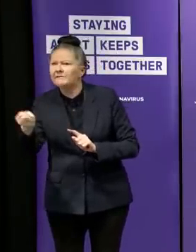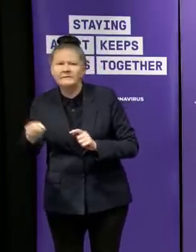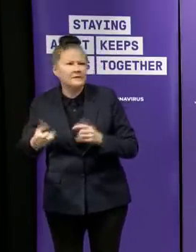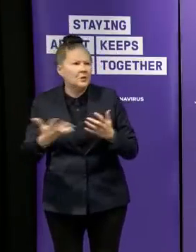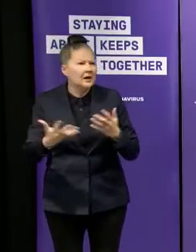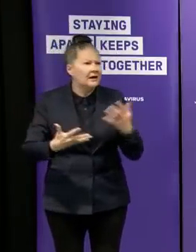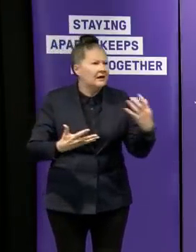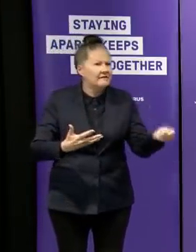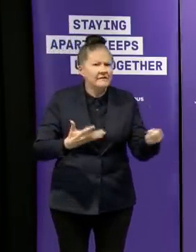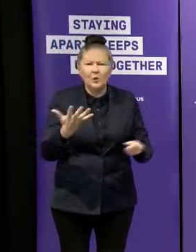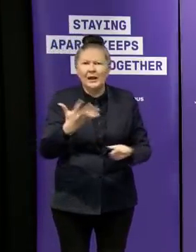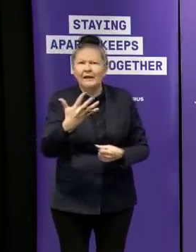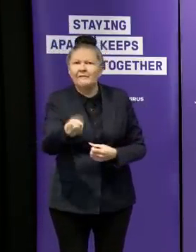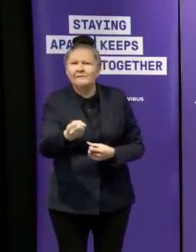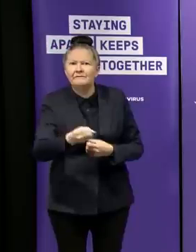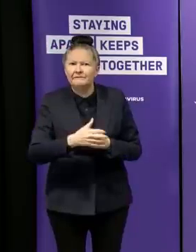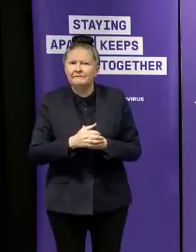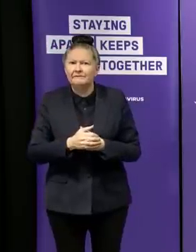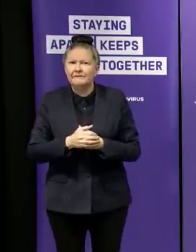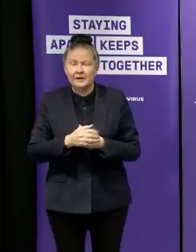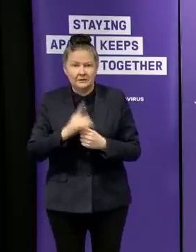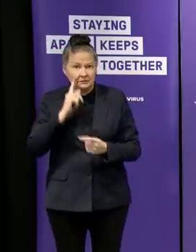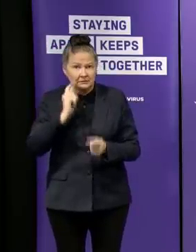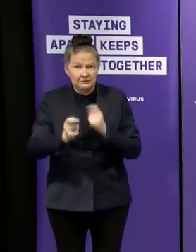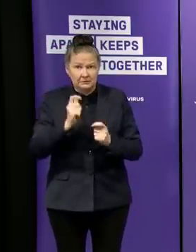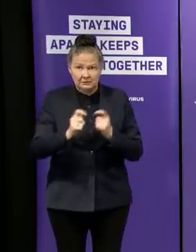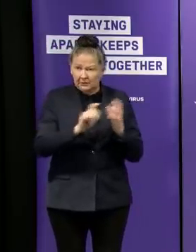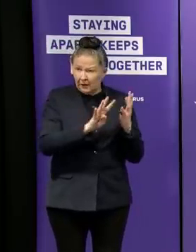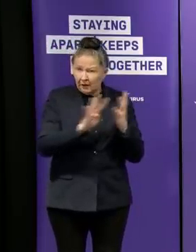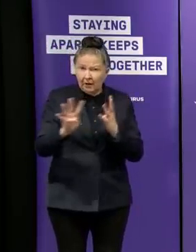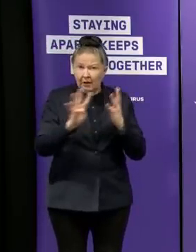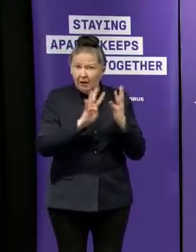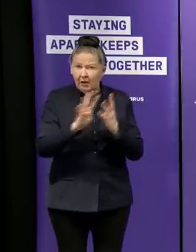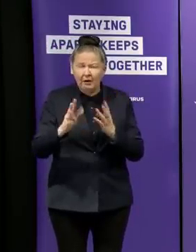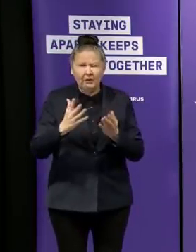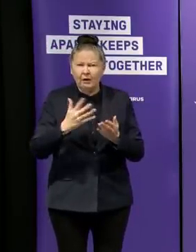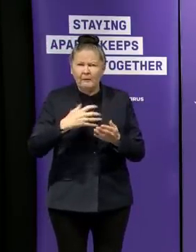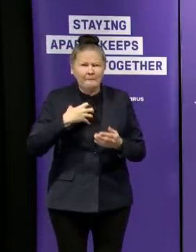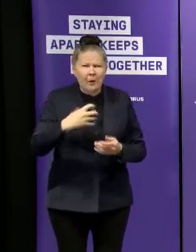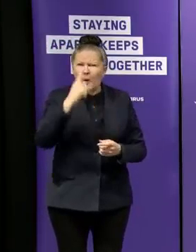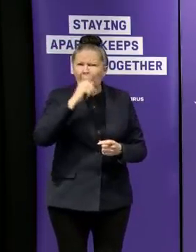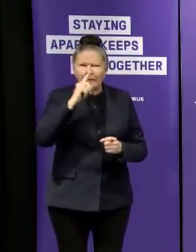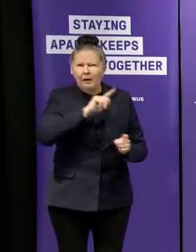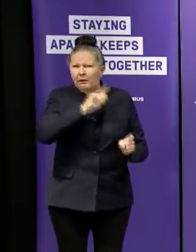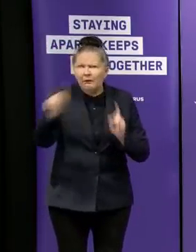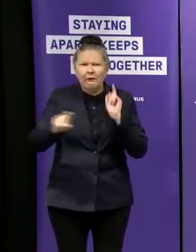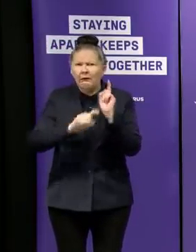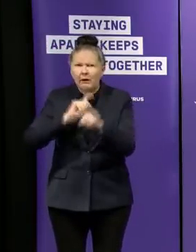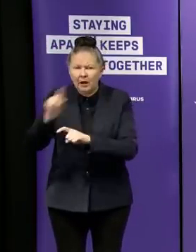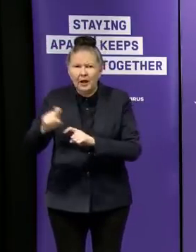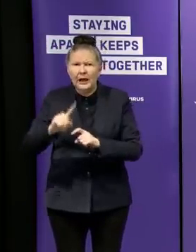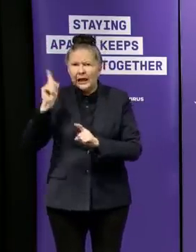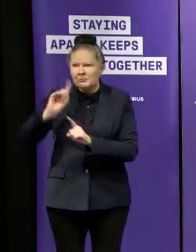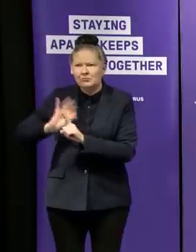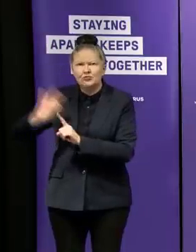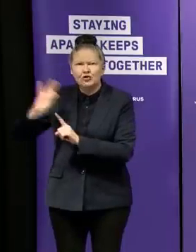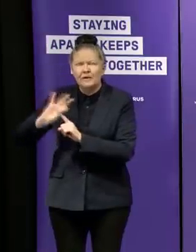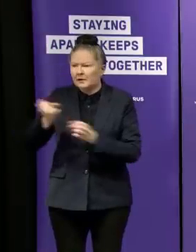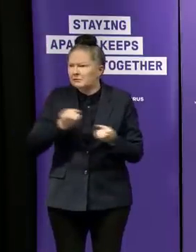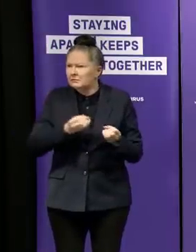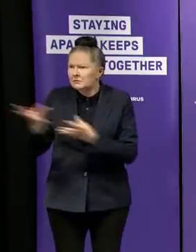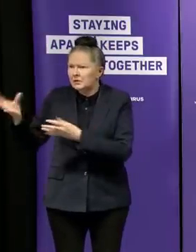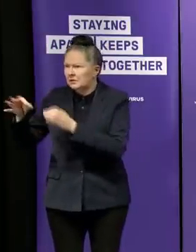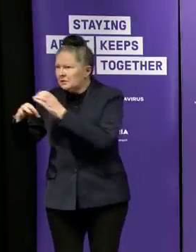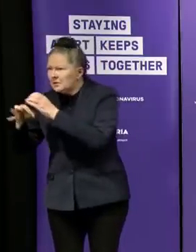We've seen testing rates that have been really significantly improved, testing regimes that have got better and better and